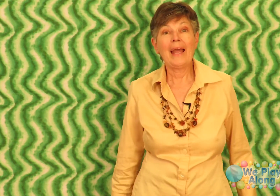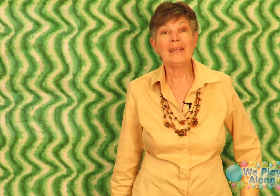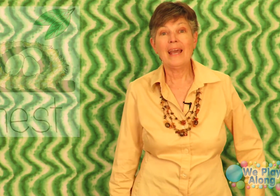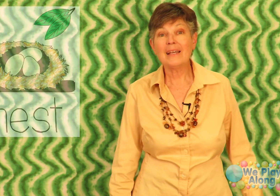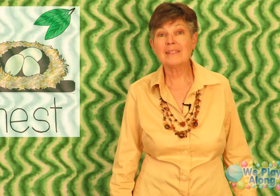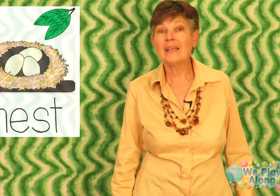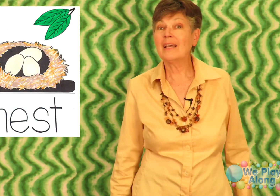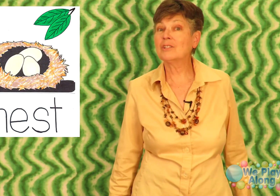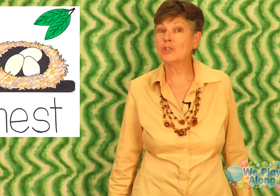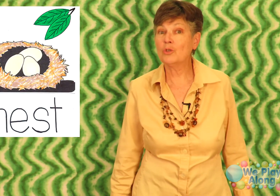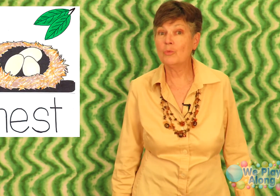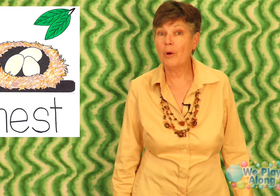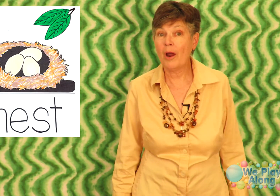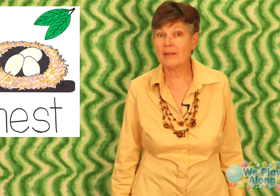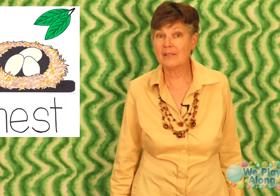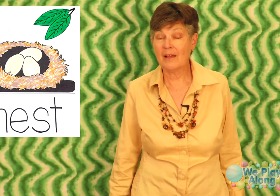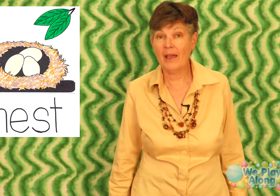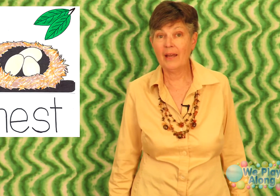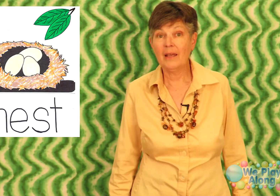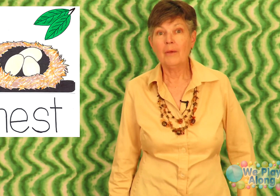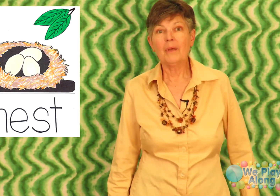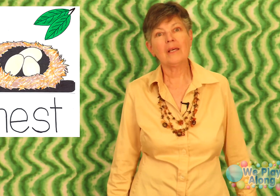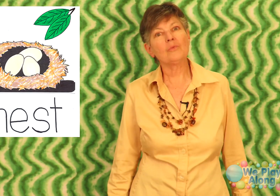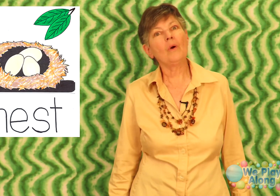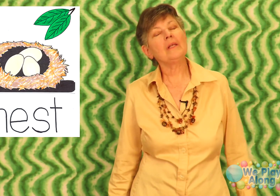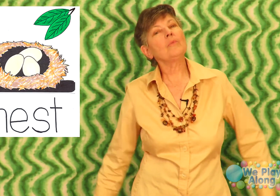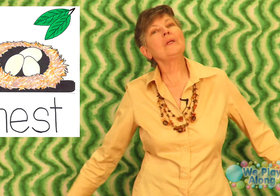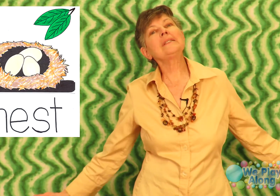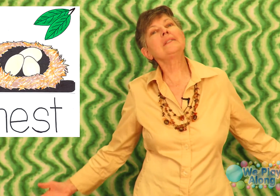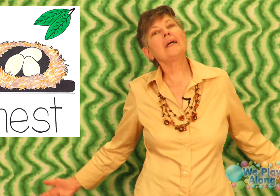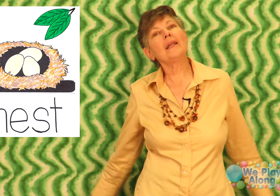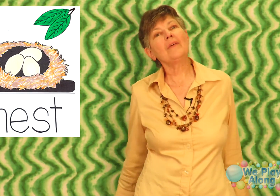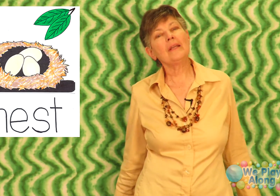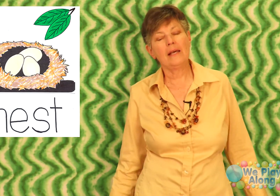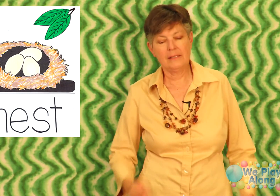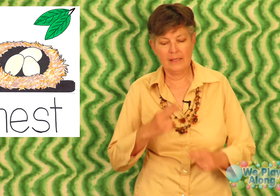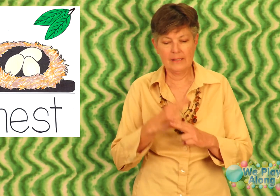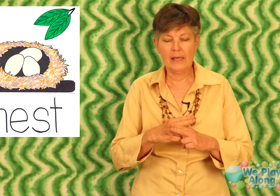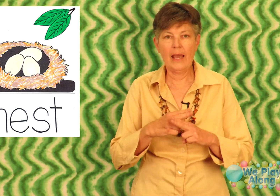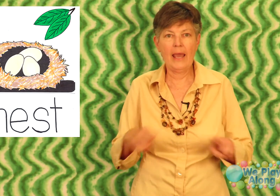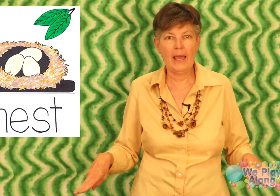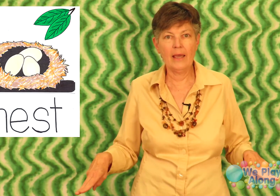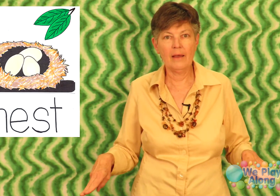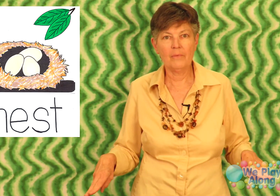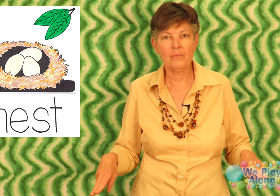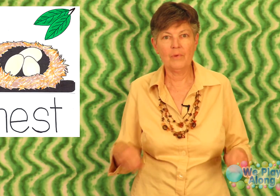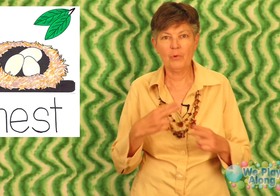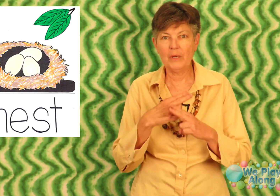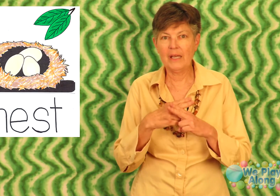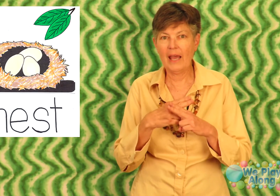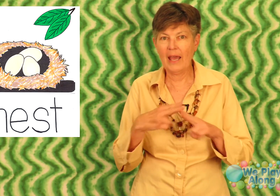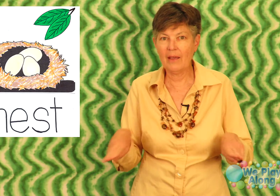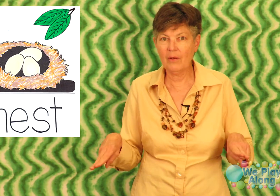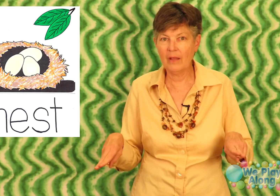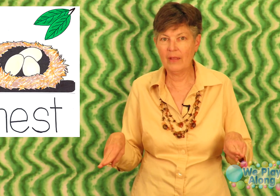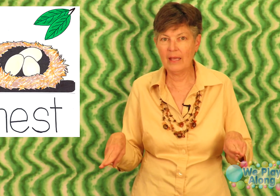And nest is a two-part sign, because what's inside of a nest is an egg. Remember we did egg in the